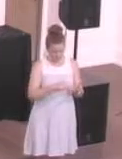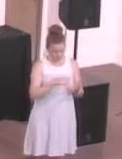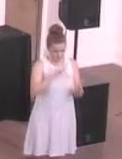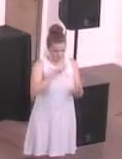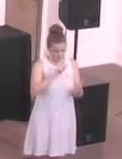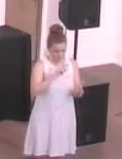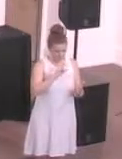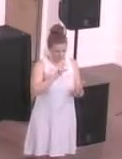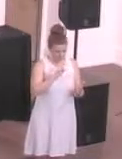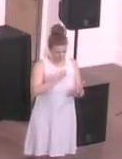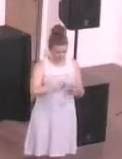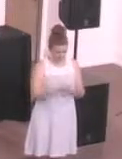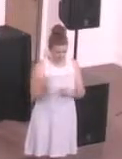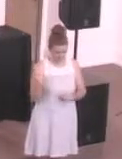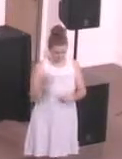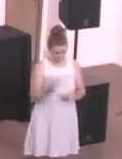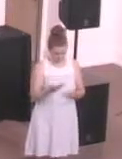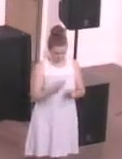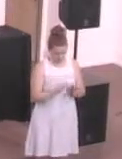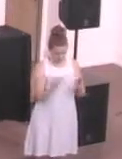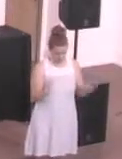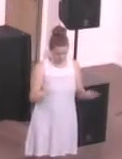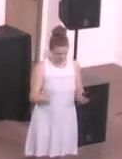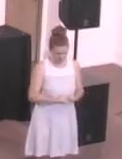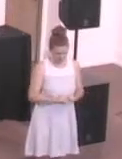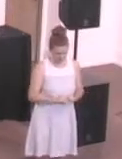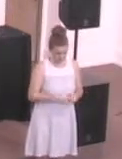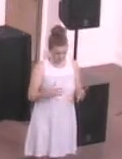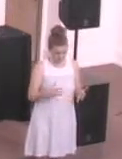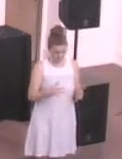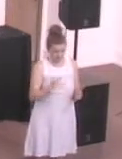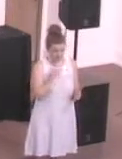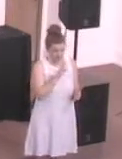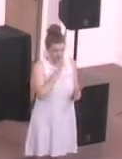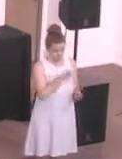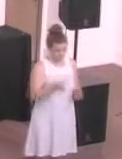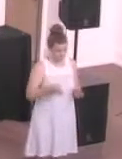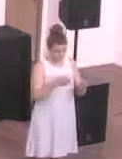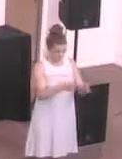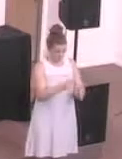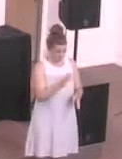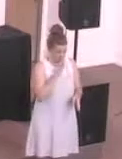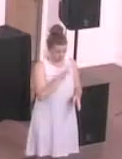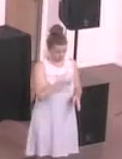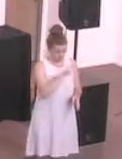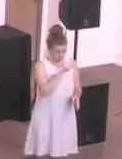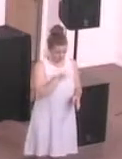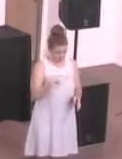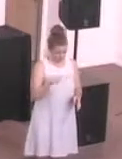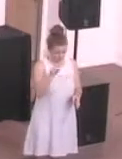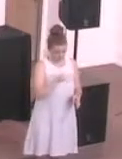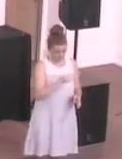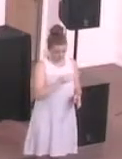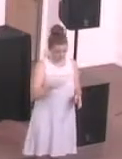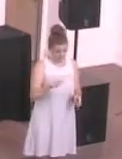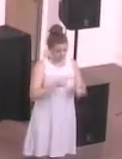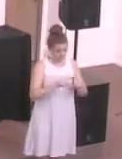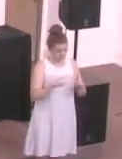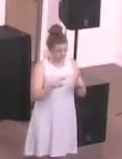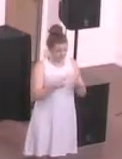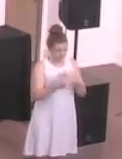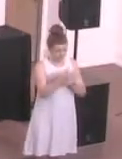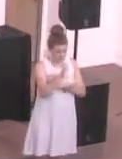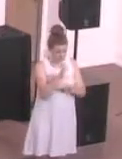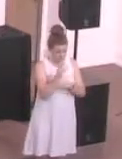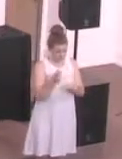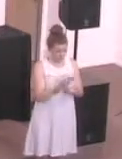up to here. Now, that didn't seem like a straight path at all, but it was exactly where he needed us to